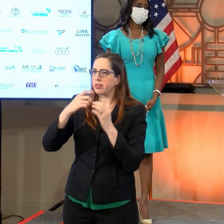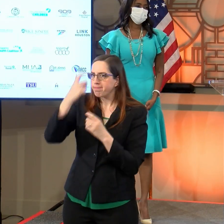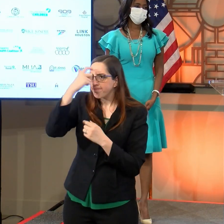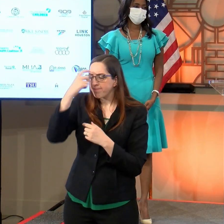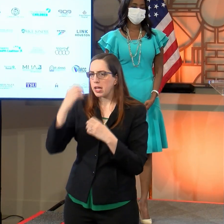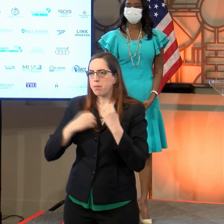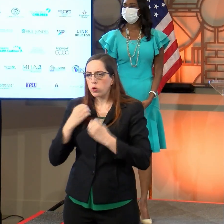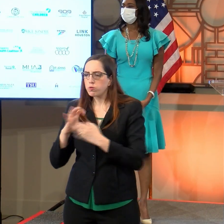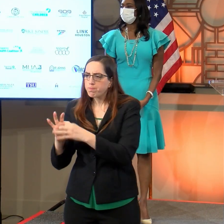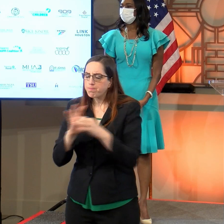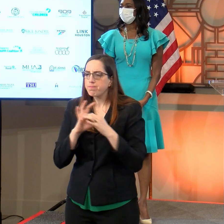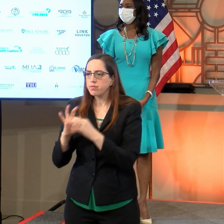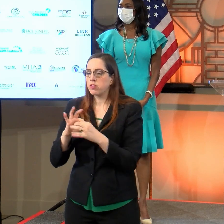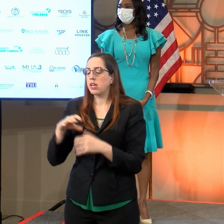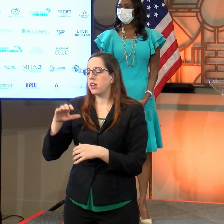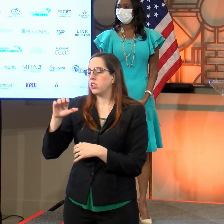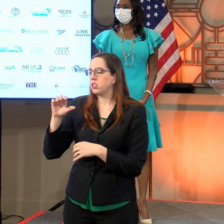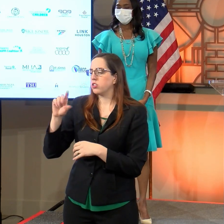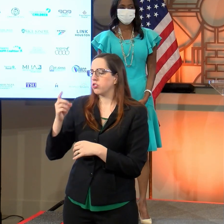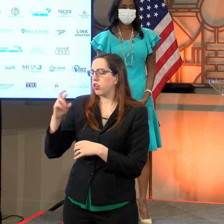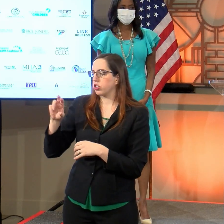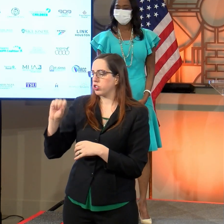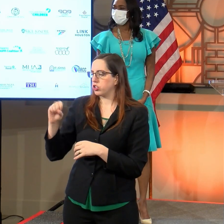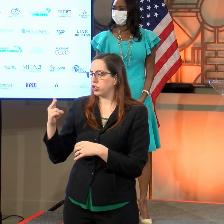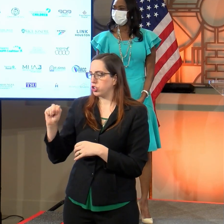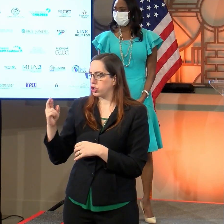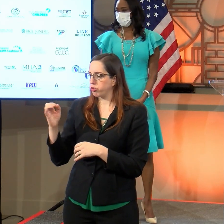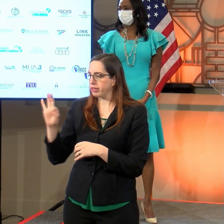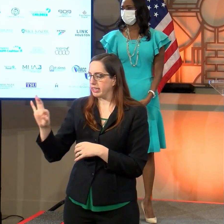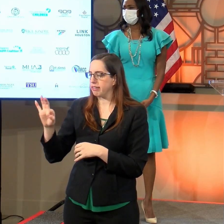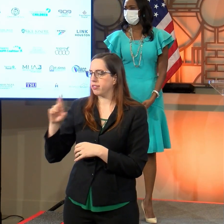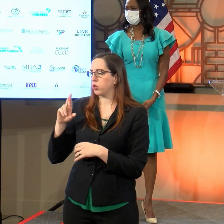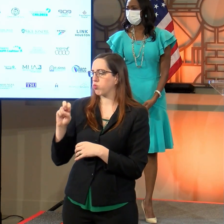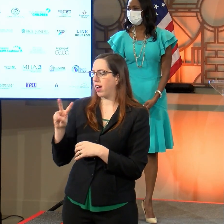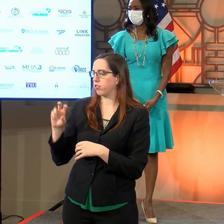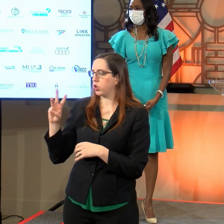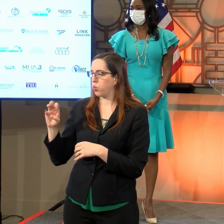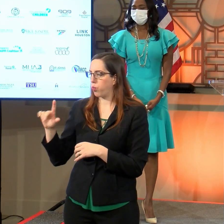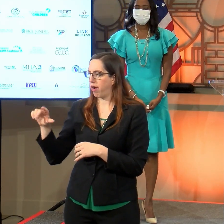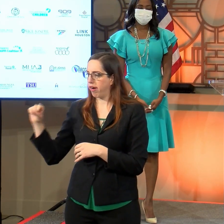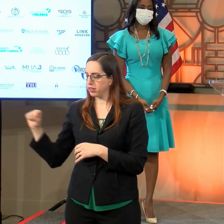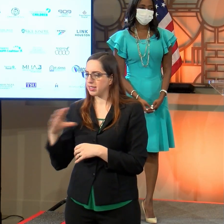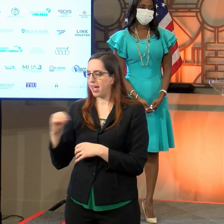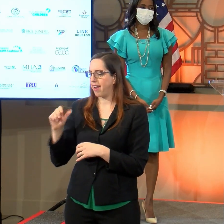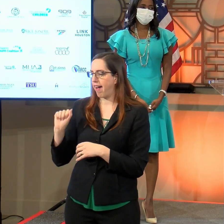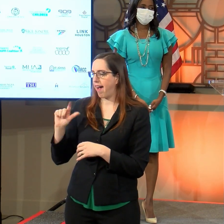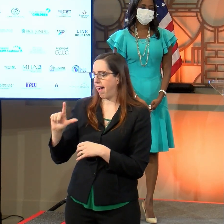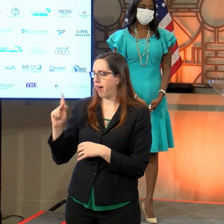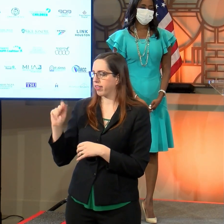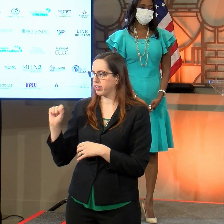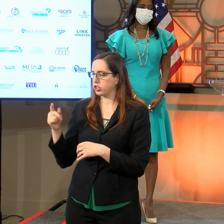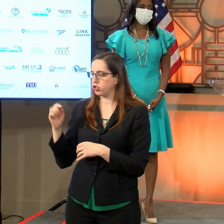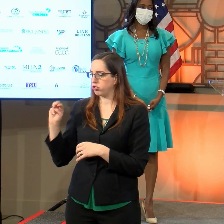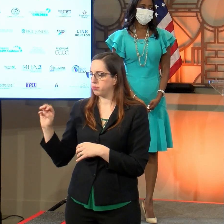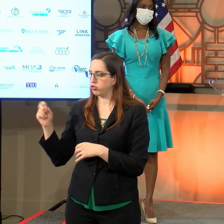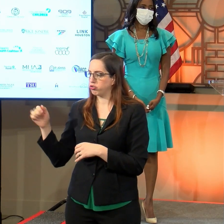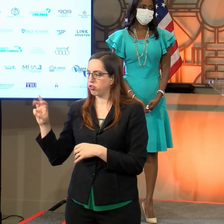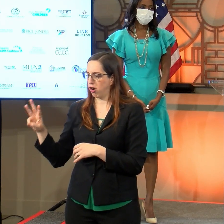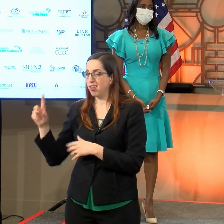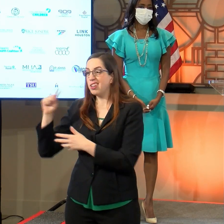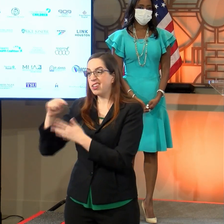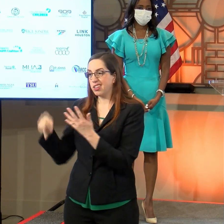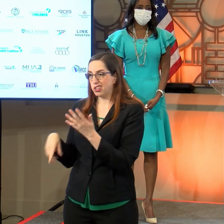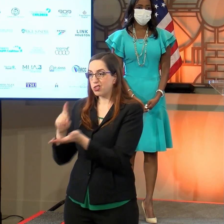Dr. Anjali Sharif, Reverend Steve Wells, and Dr. Al Kashim Shah. Because these doctors are going